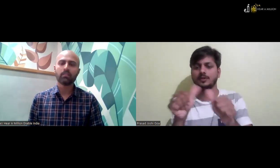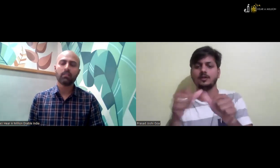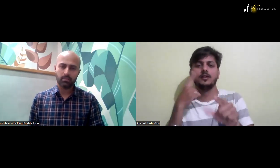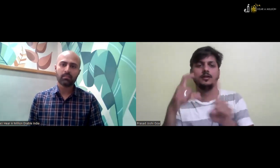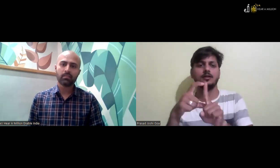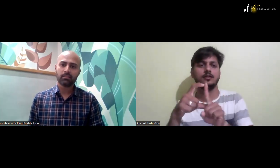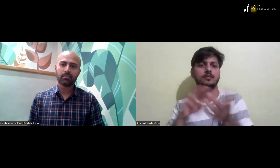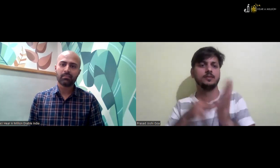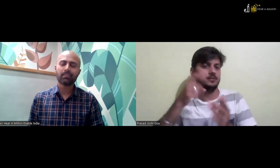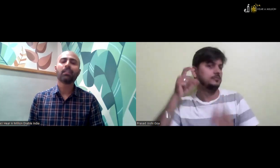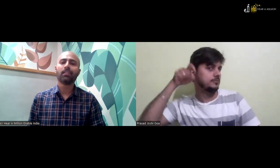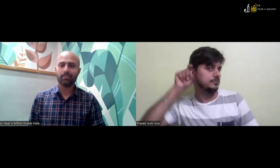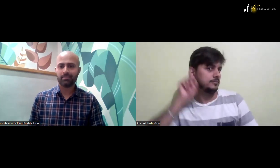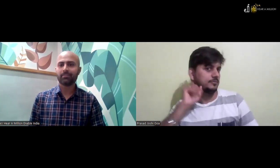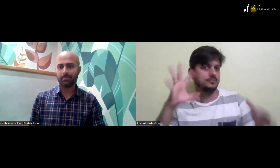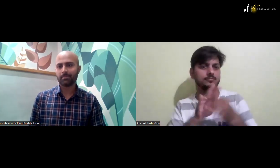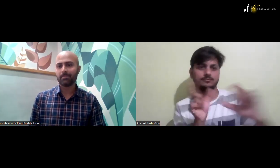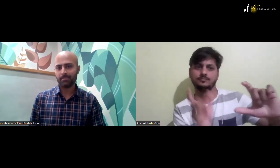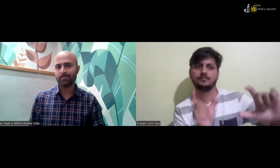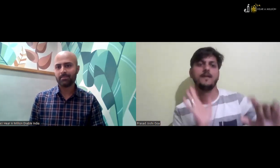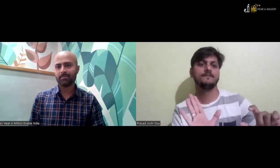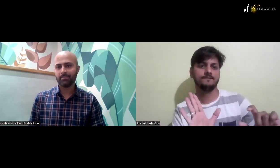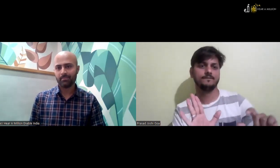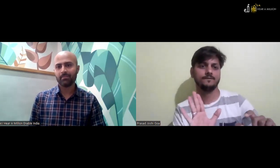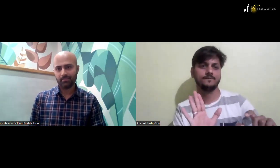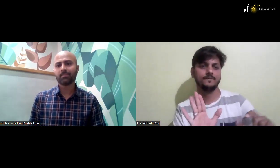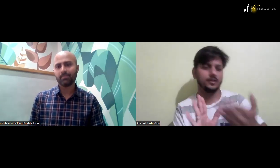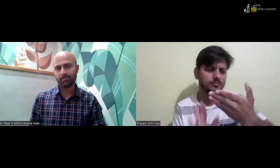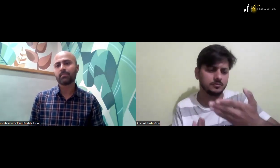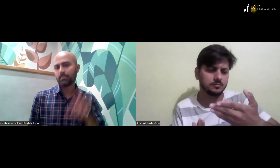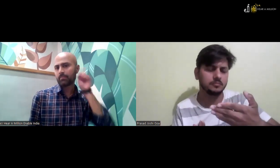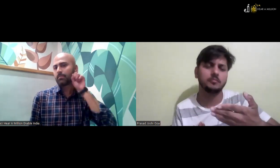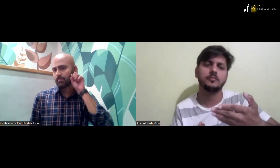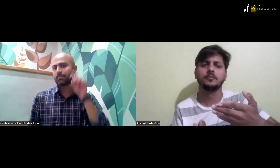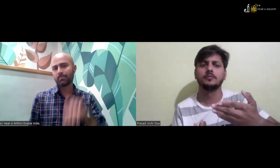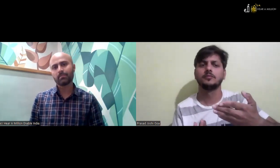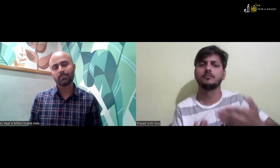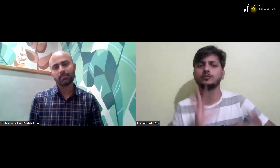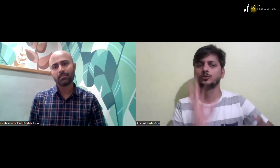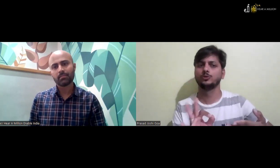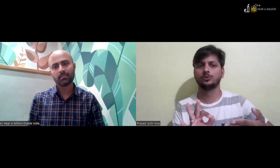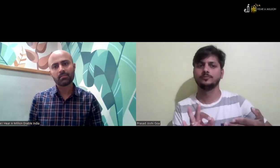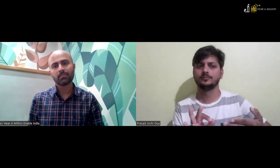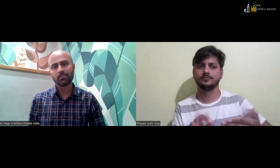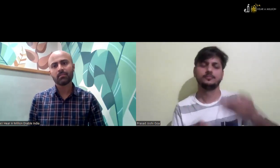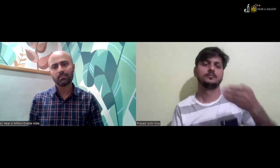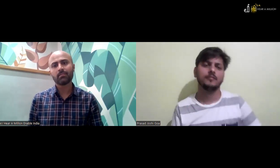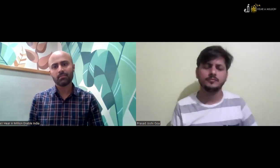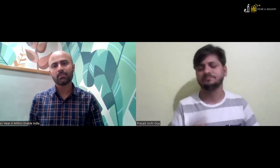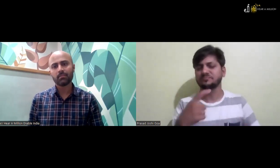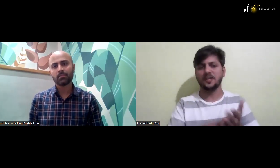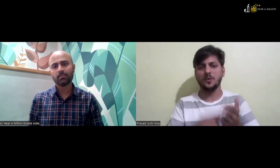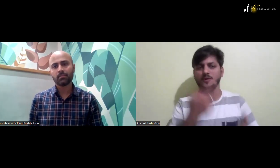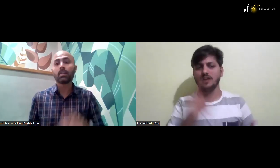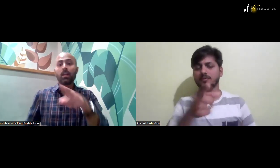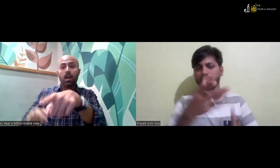report. I told him that I use a hearing aid, and with that I can drive a bike. Then